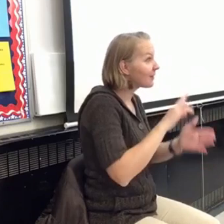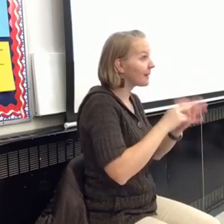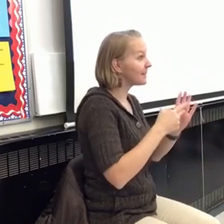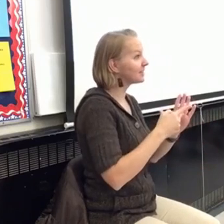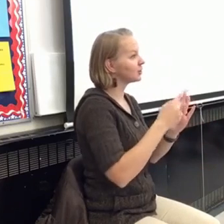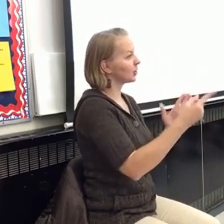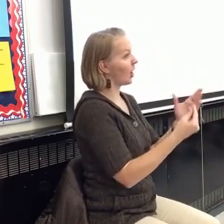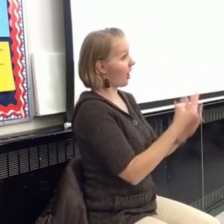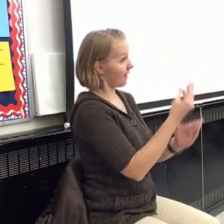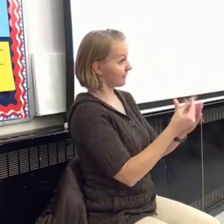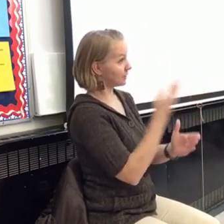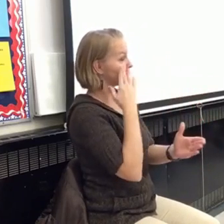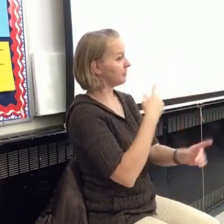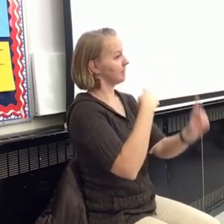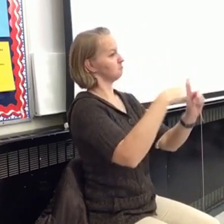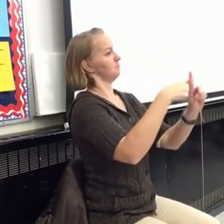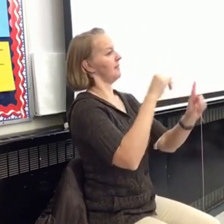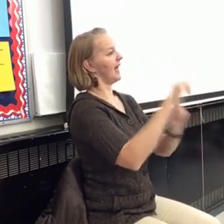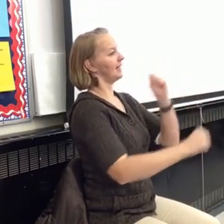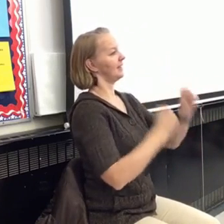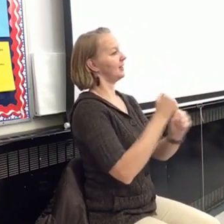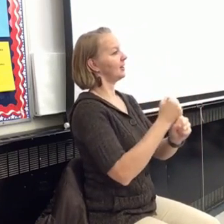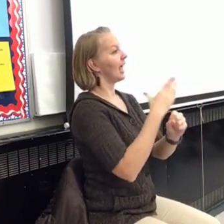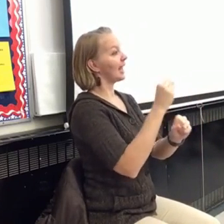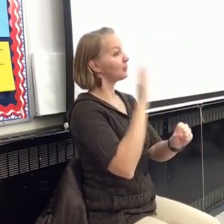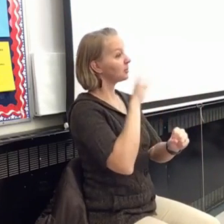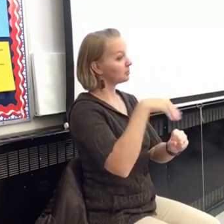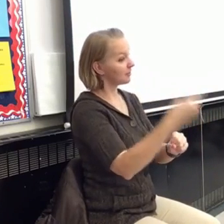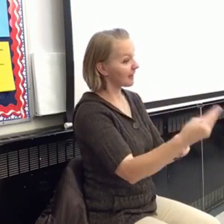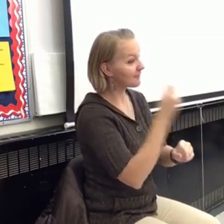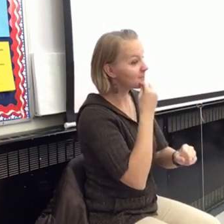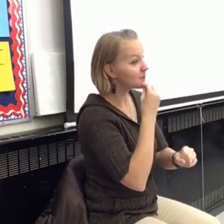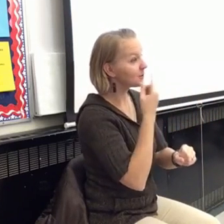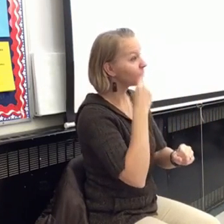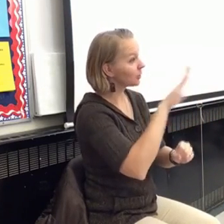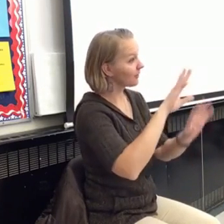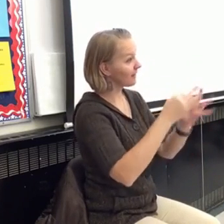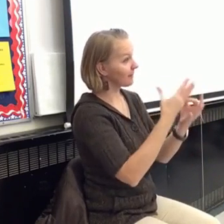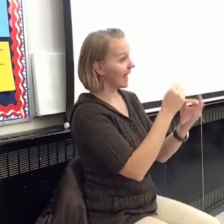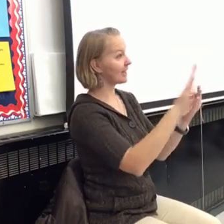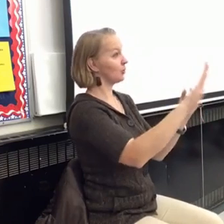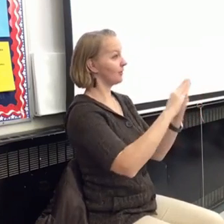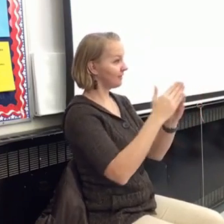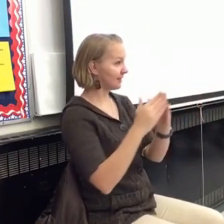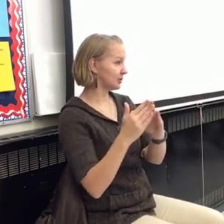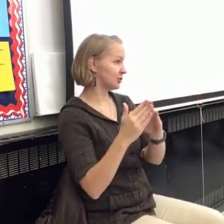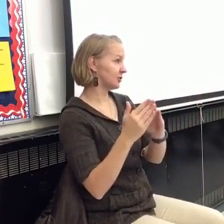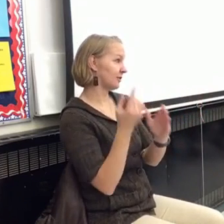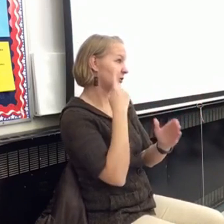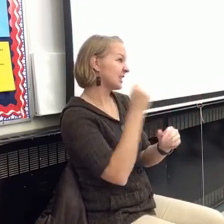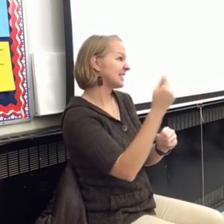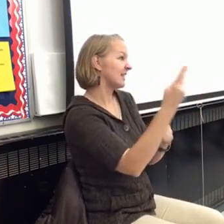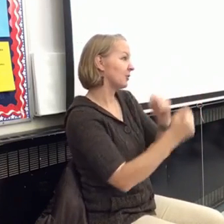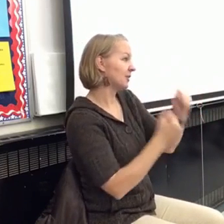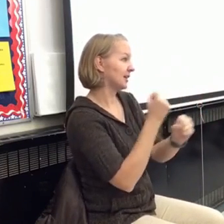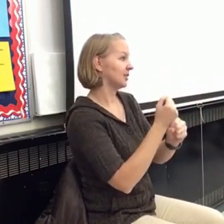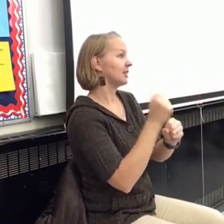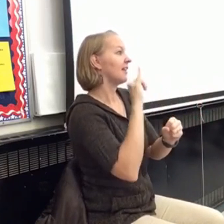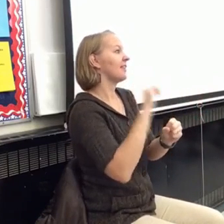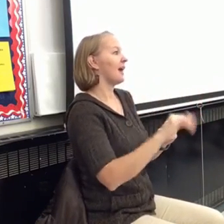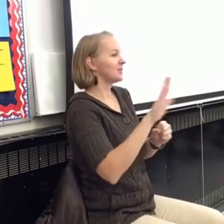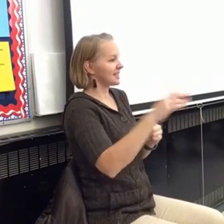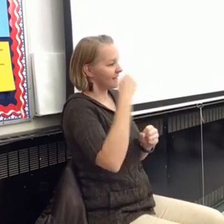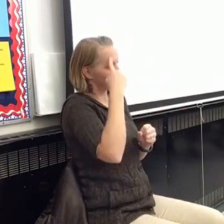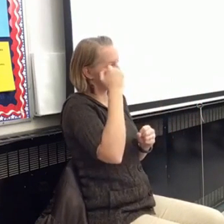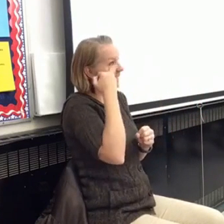year. And then it would also provide food for your family and your village as well for several years to come. So that was the goal of the leprechaun. So if